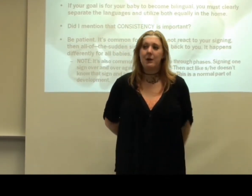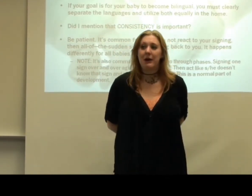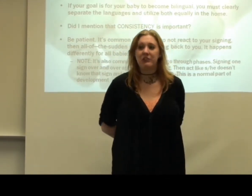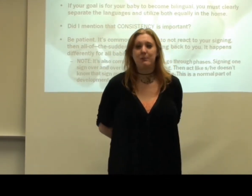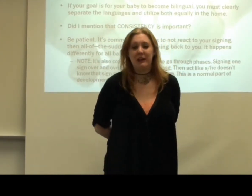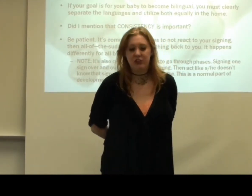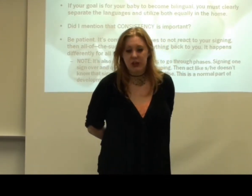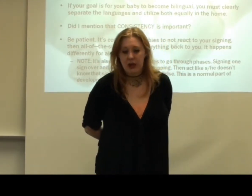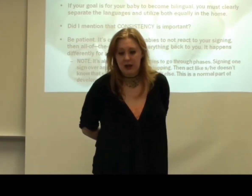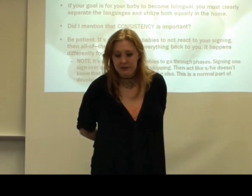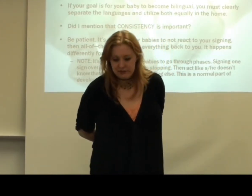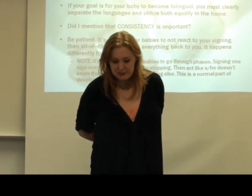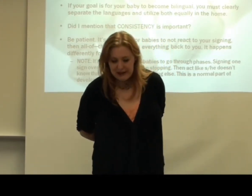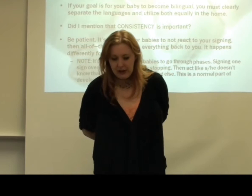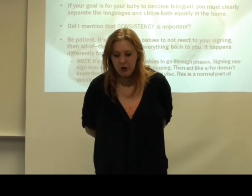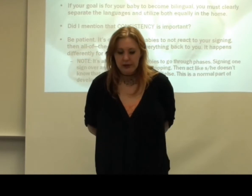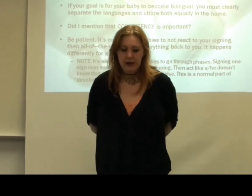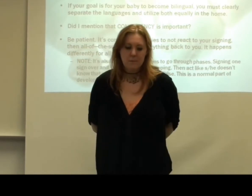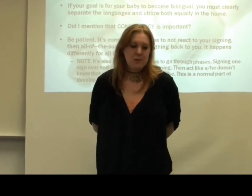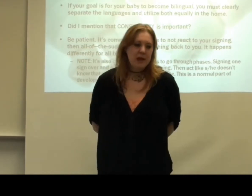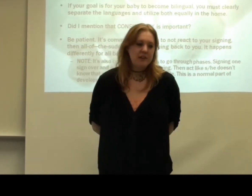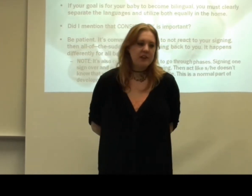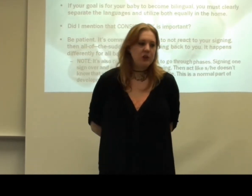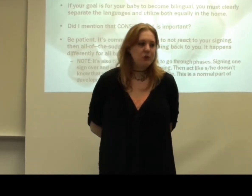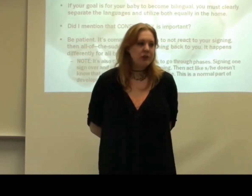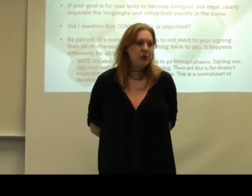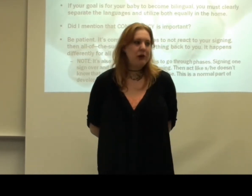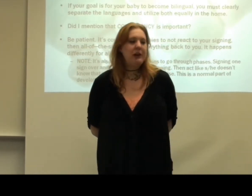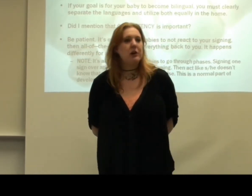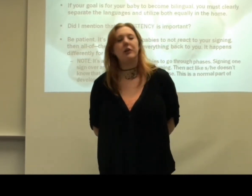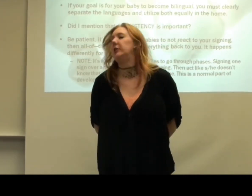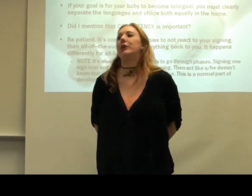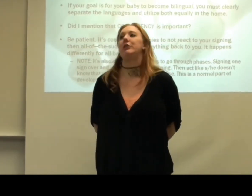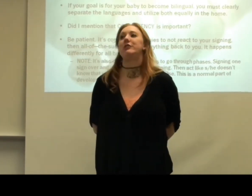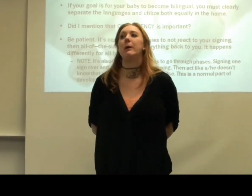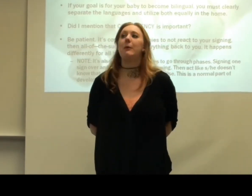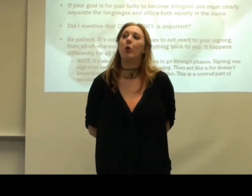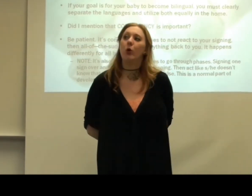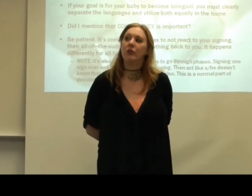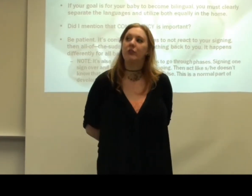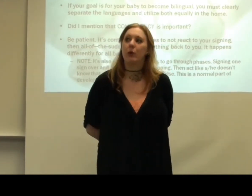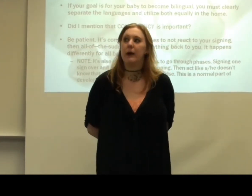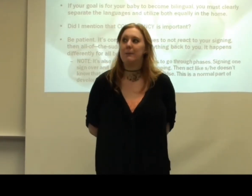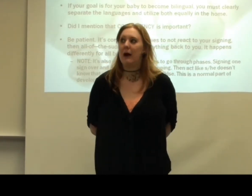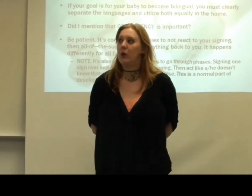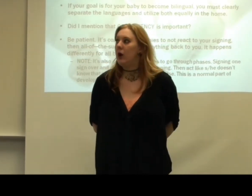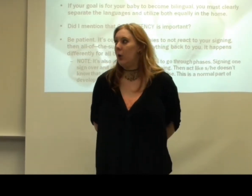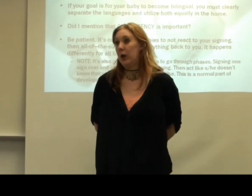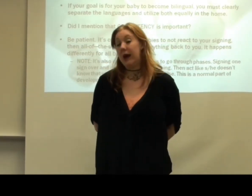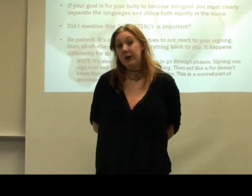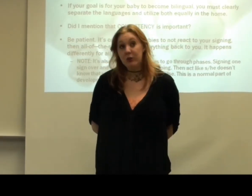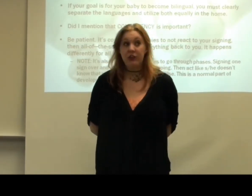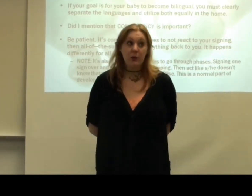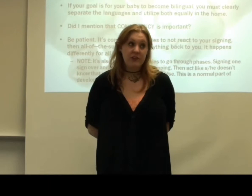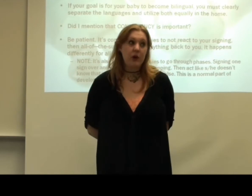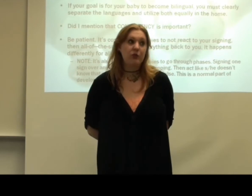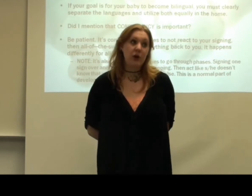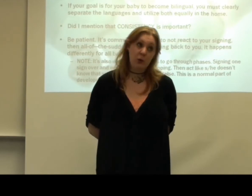about speaking earlier, is that usually you'll hear some horror story about, well, I know